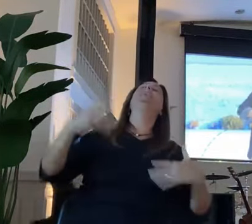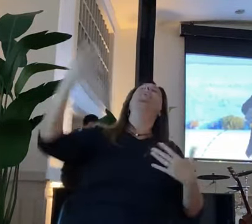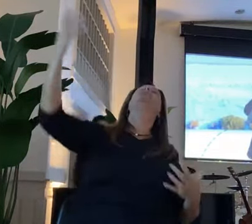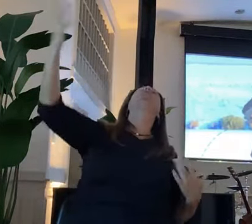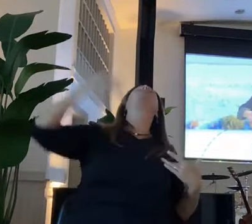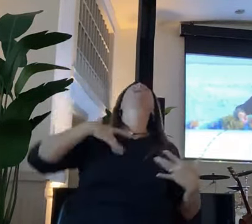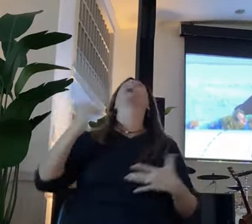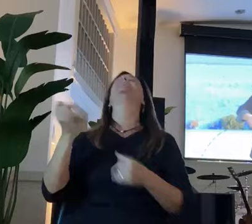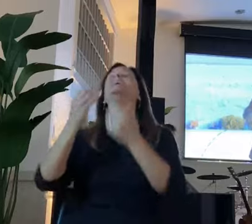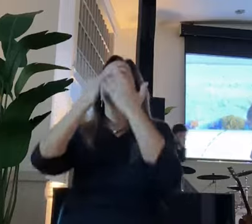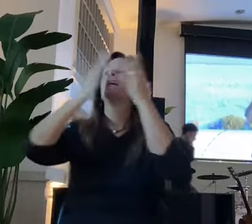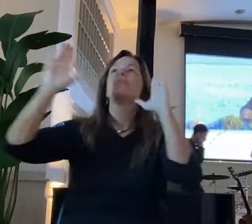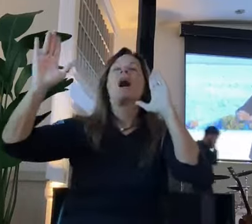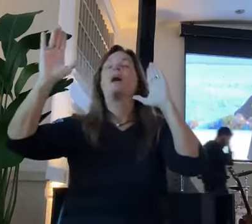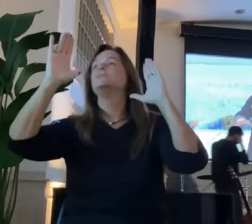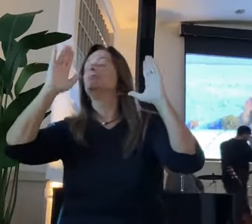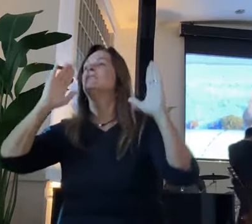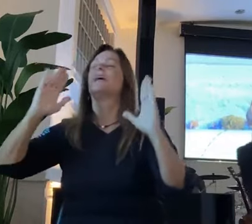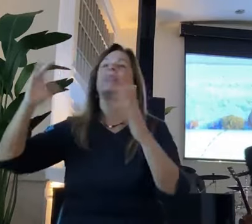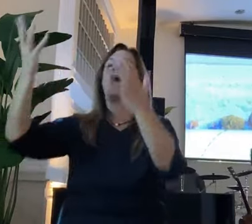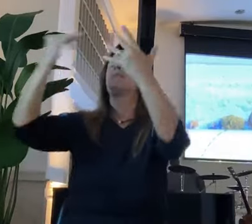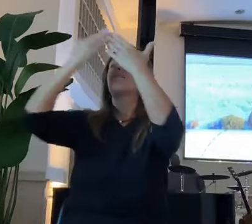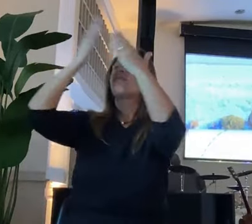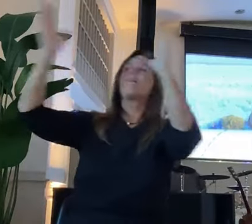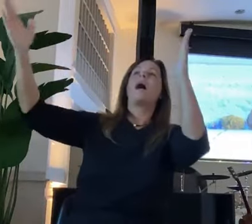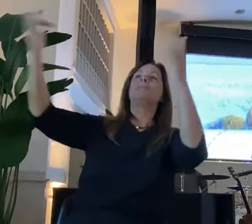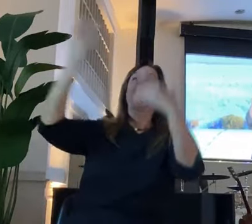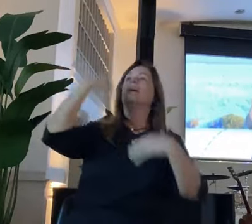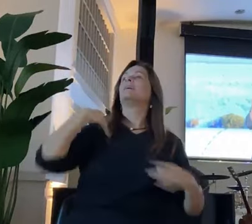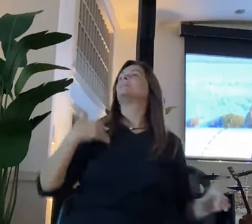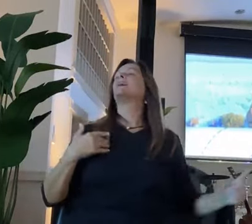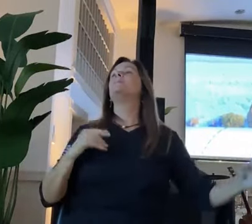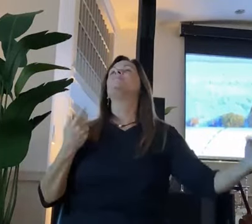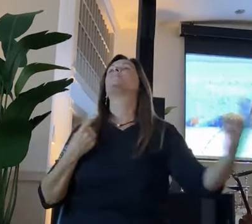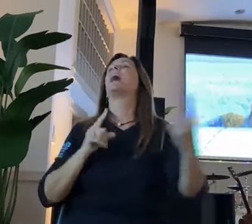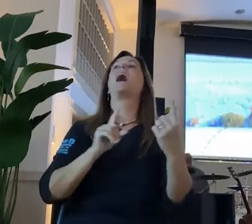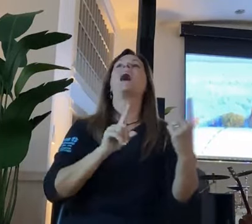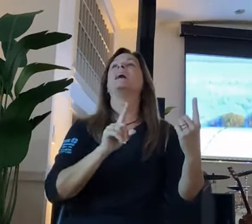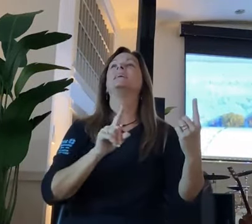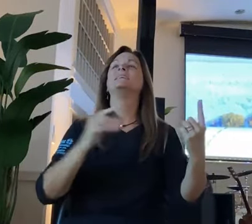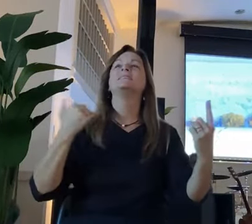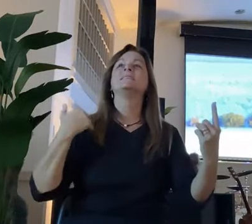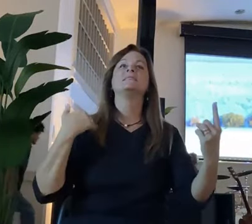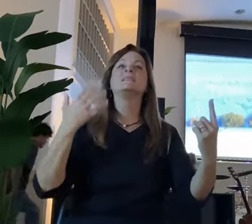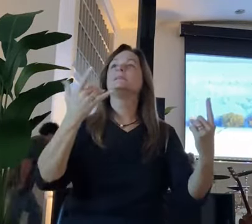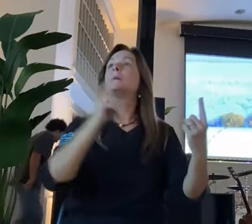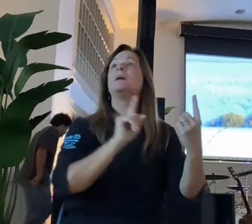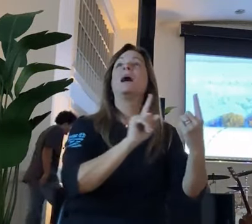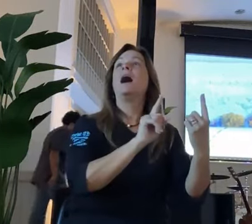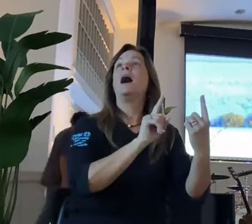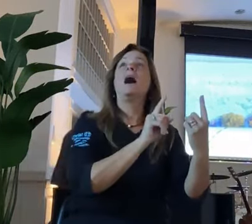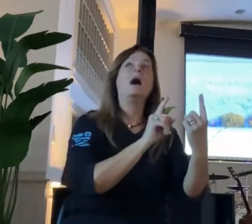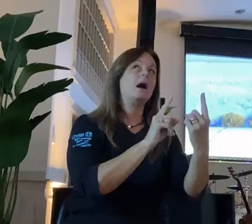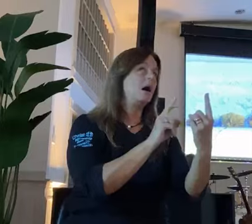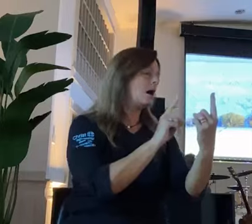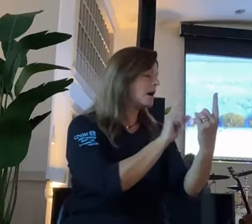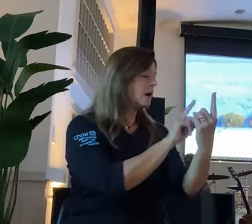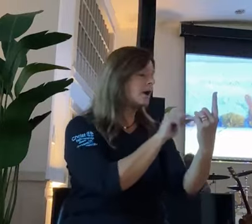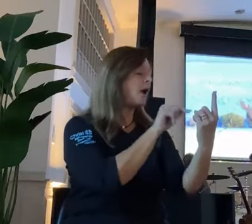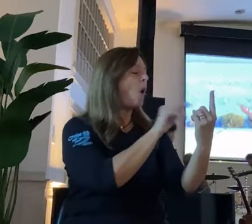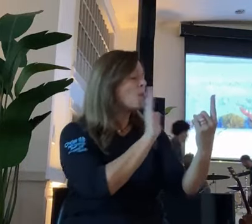every day I'm looking for the light. I'm looking for his light. I'm listening for his whisper, for his warning, for the directions that he wants to